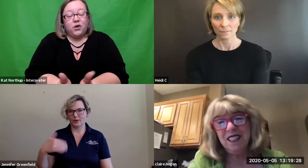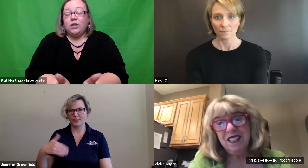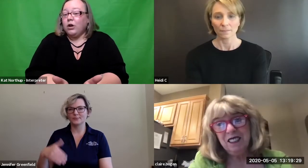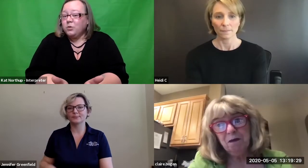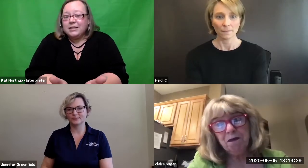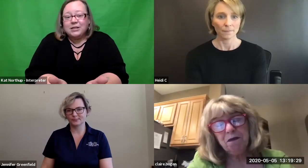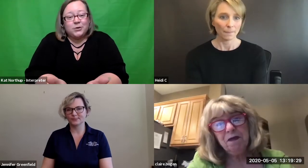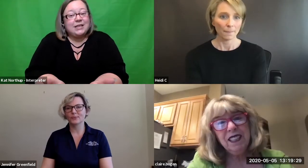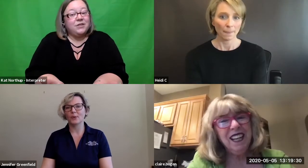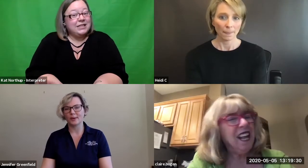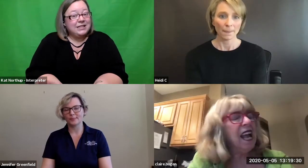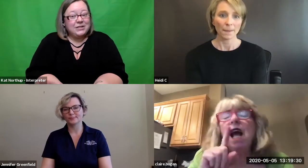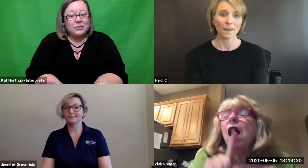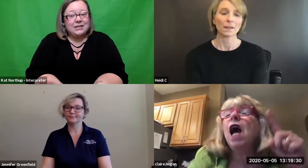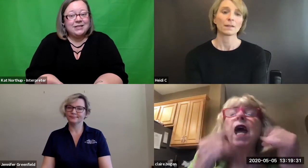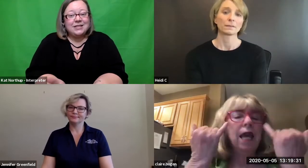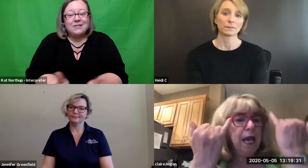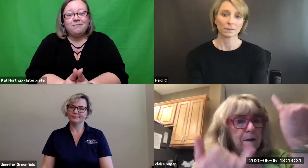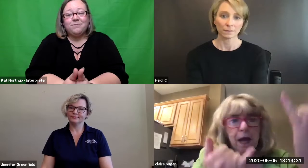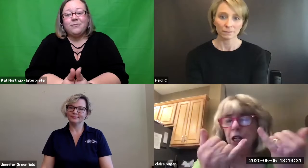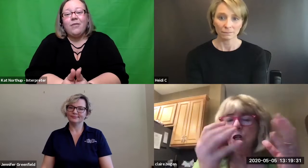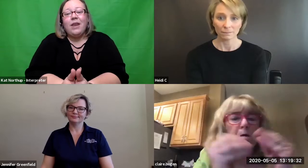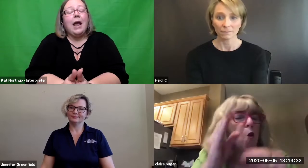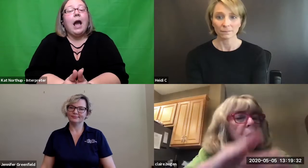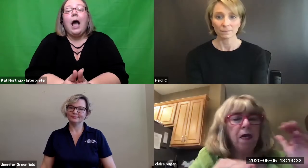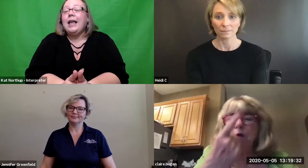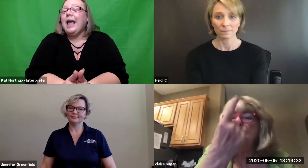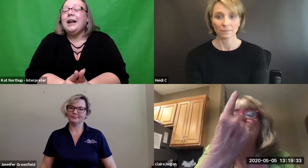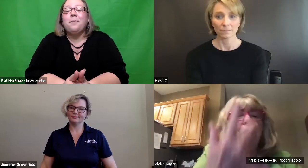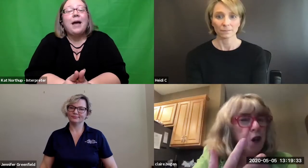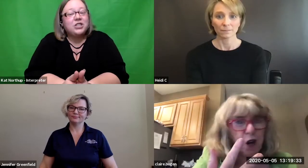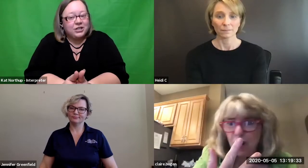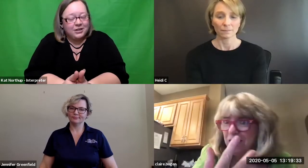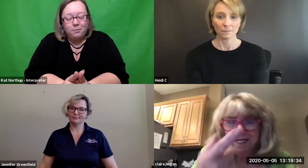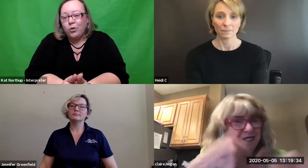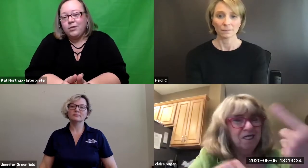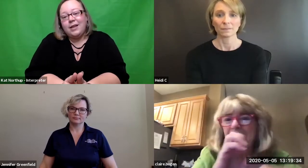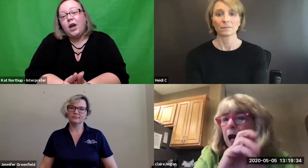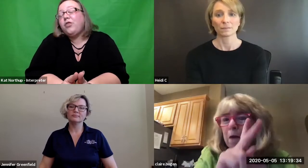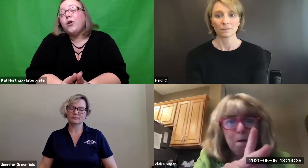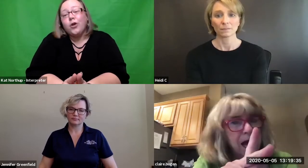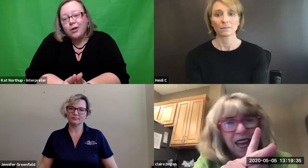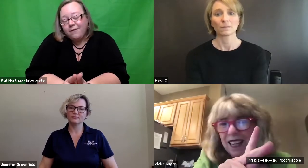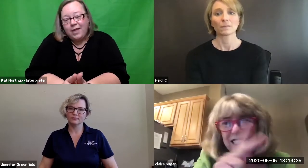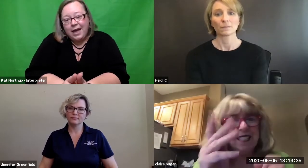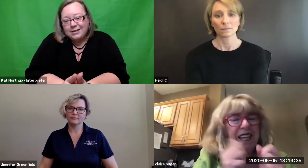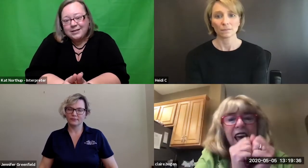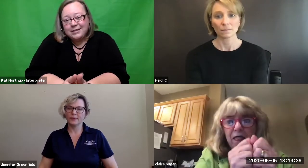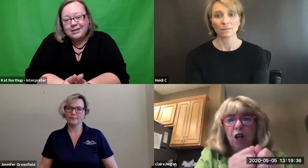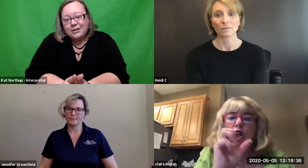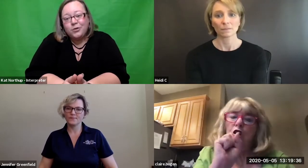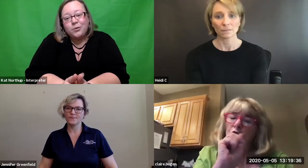is a very large one. It's almost 70 students. And I can't imagine more than a third of